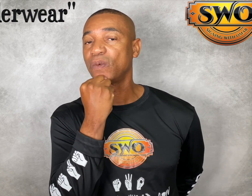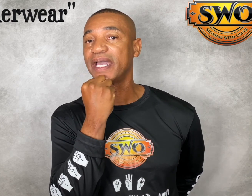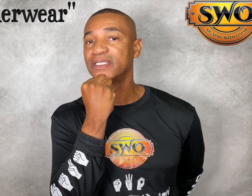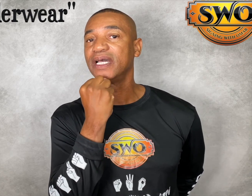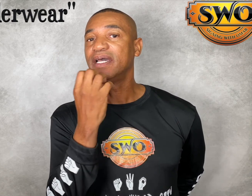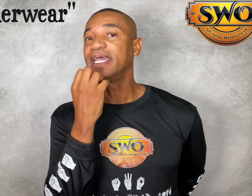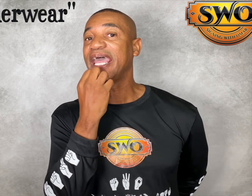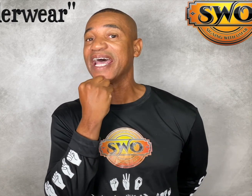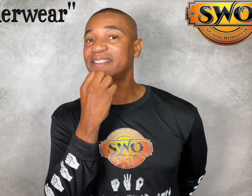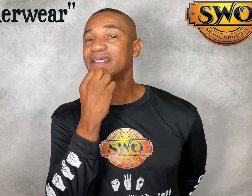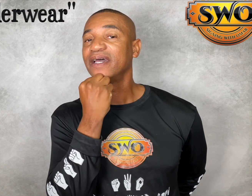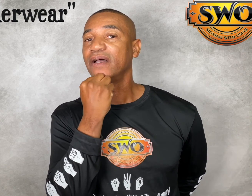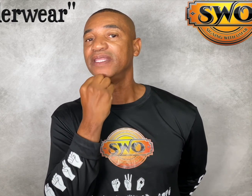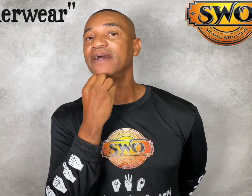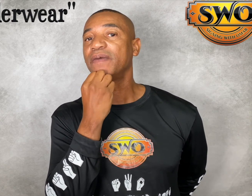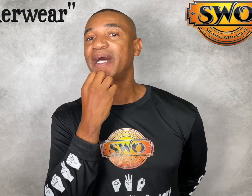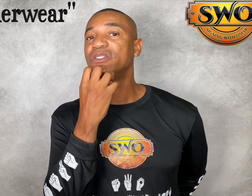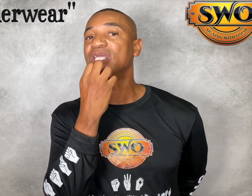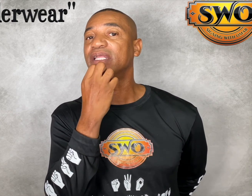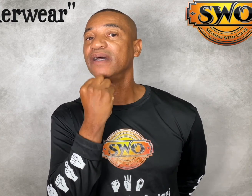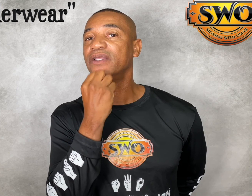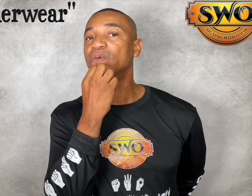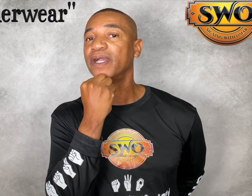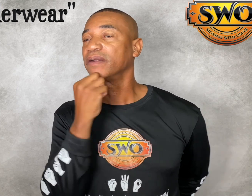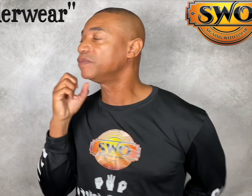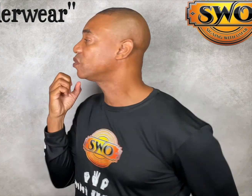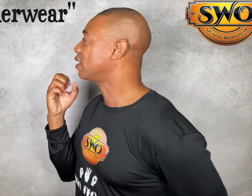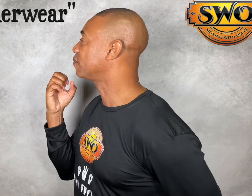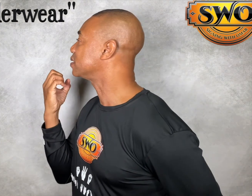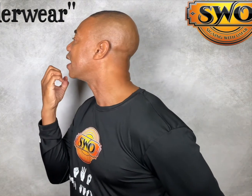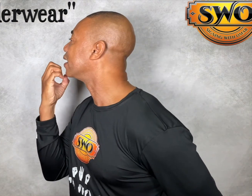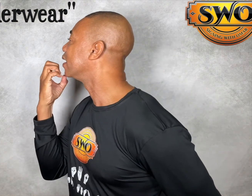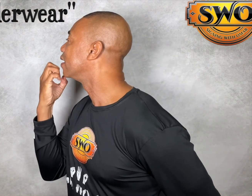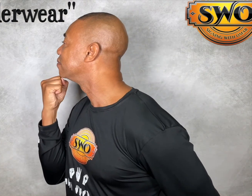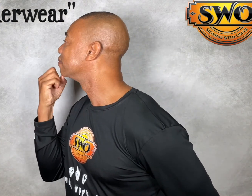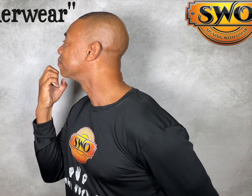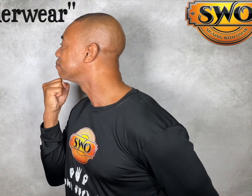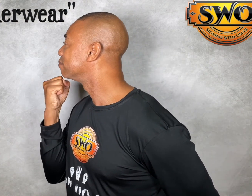twice, an S, down there by the chin, underwear. Let me show you that from the side.